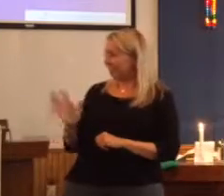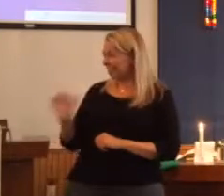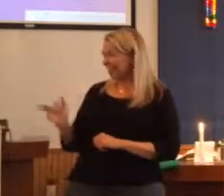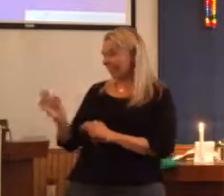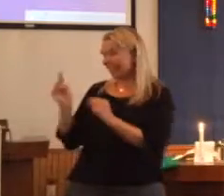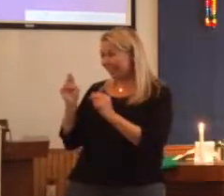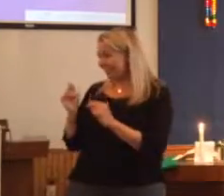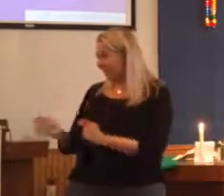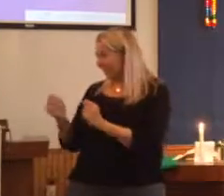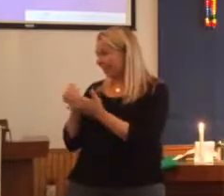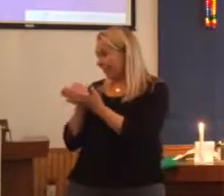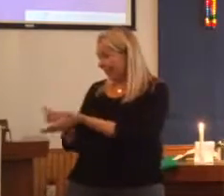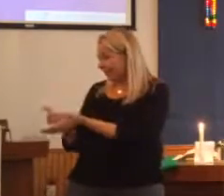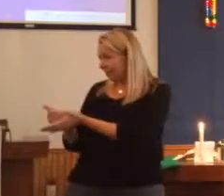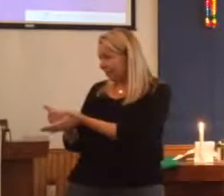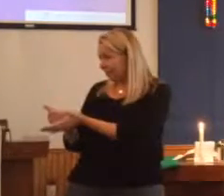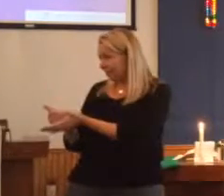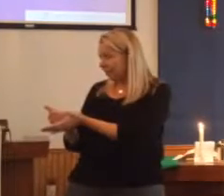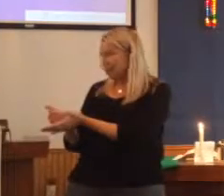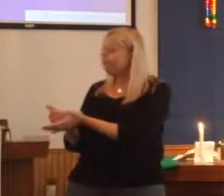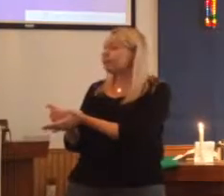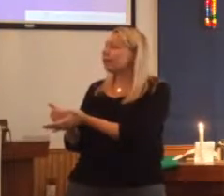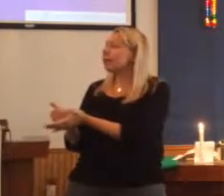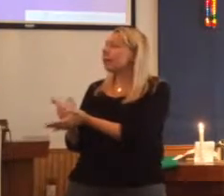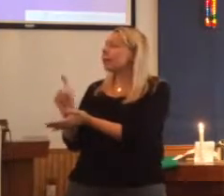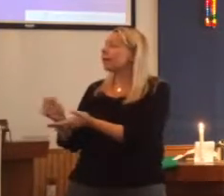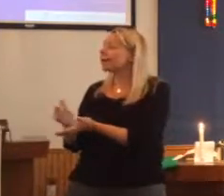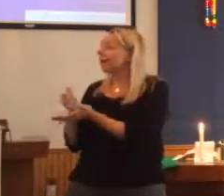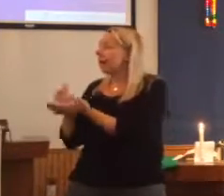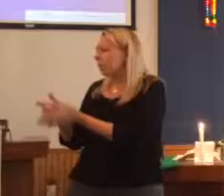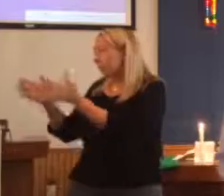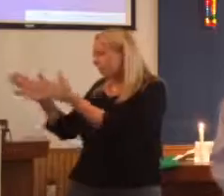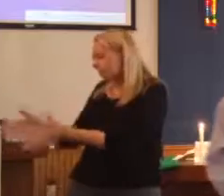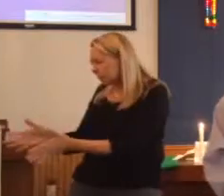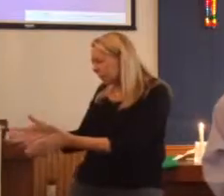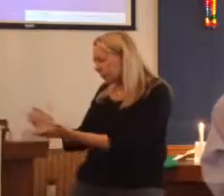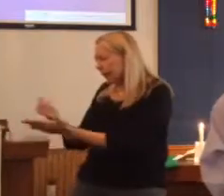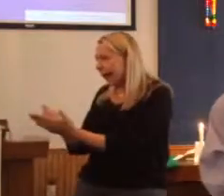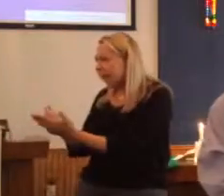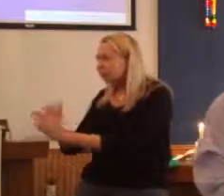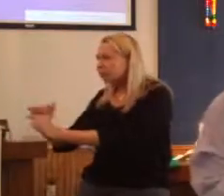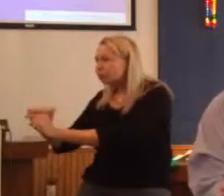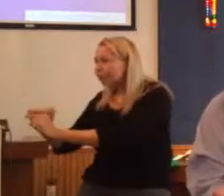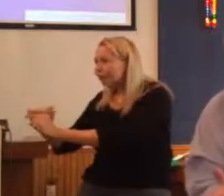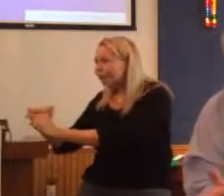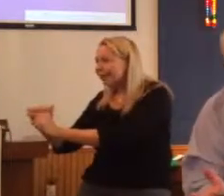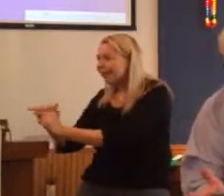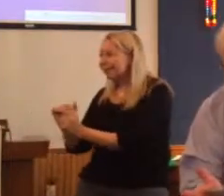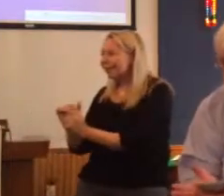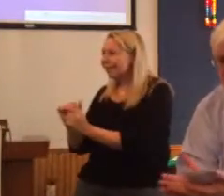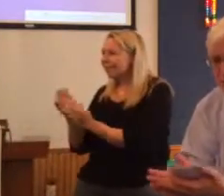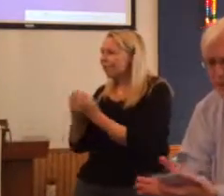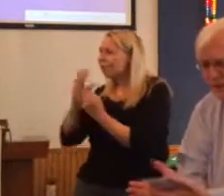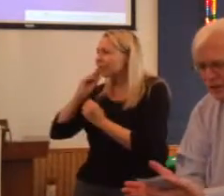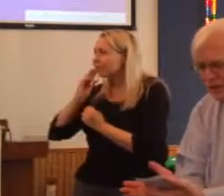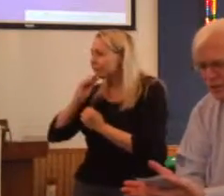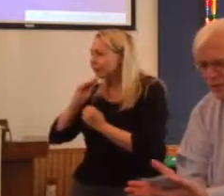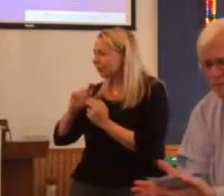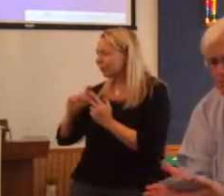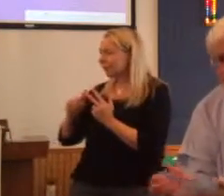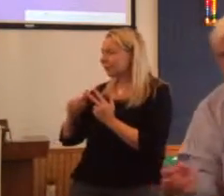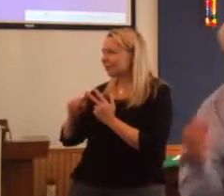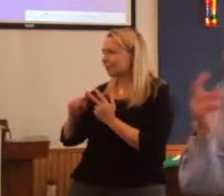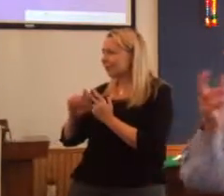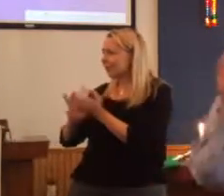needs to be followed by helping the person to get the training, the job, the medical